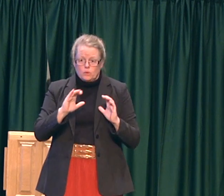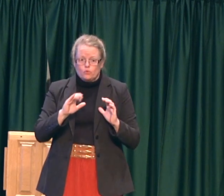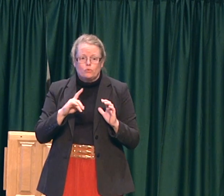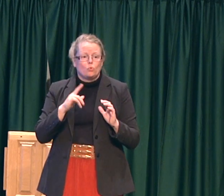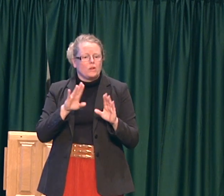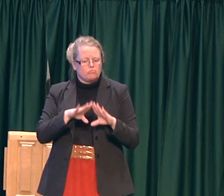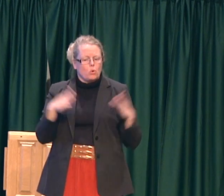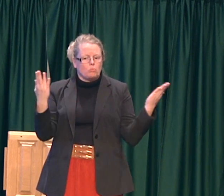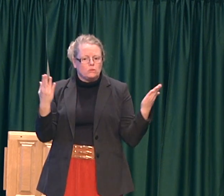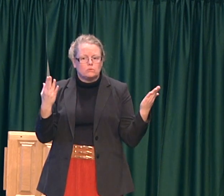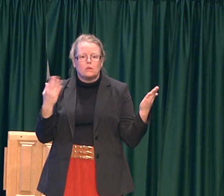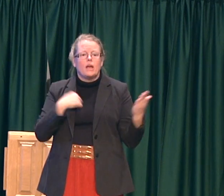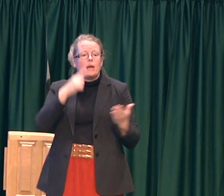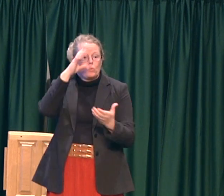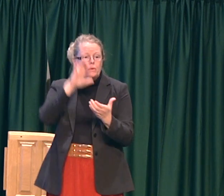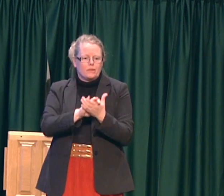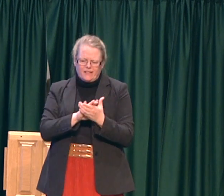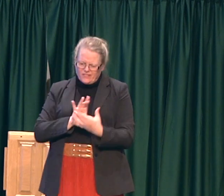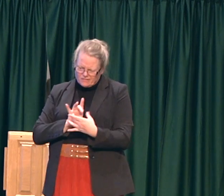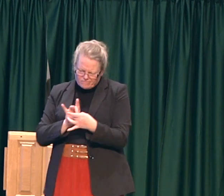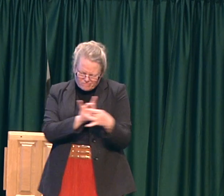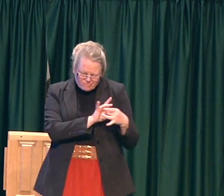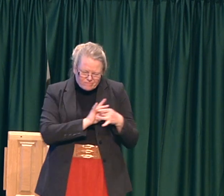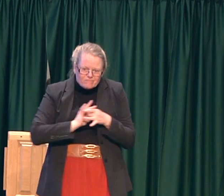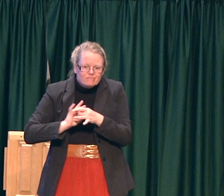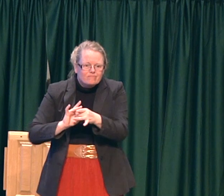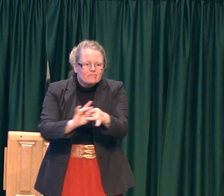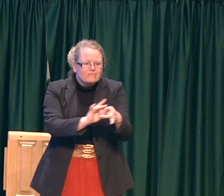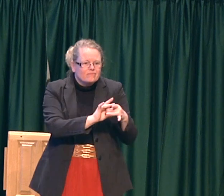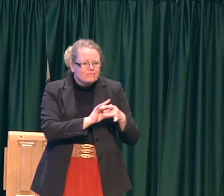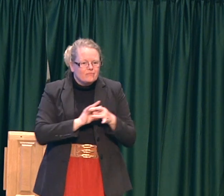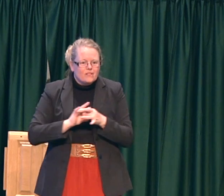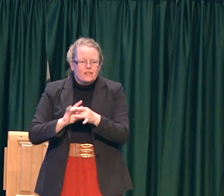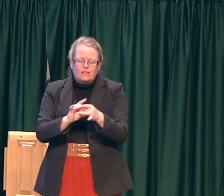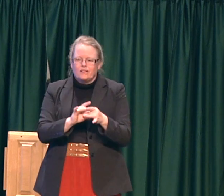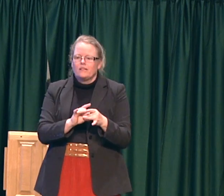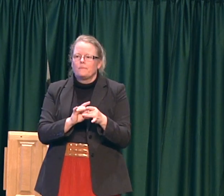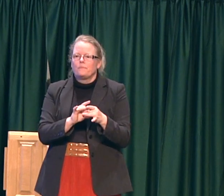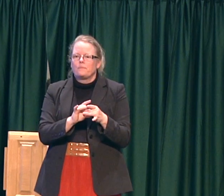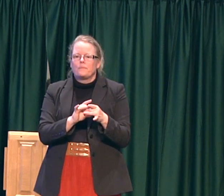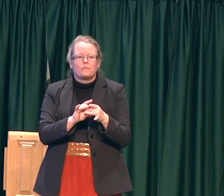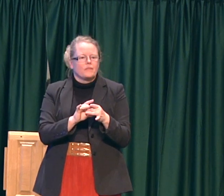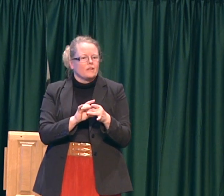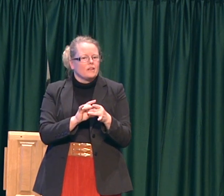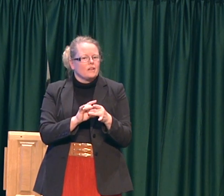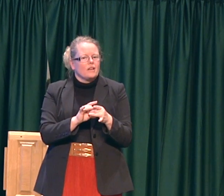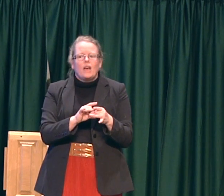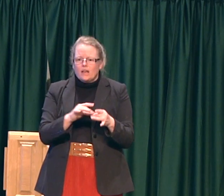Hands Up Communication, when we opened up We started with that philosophy. We started with that